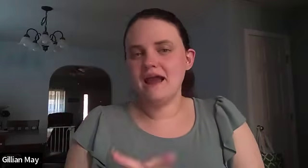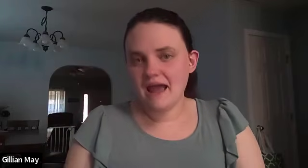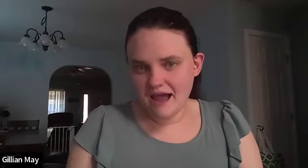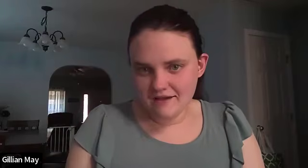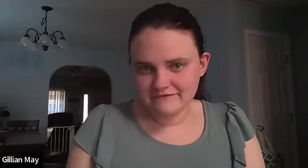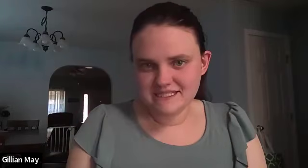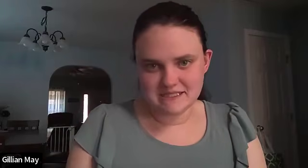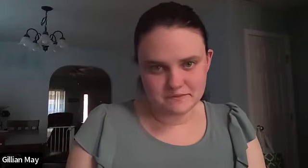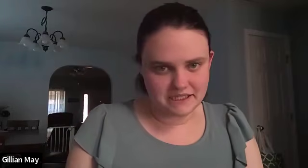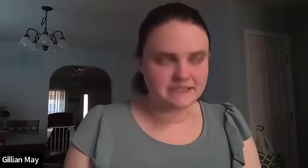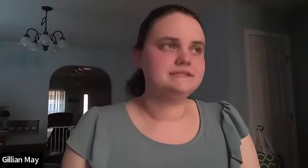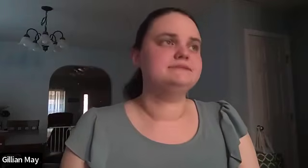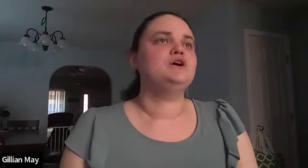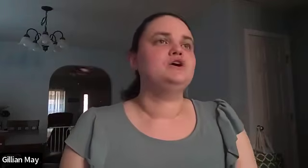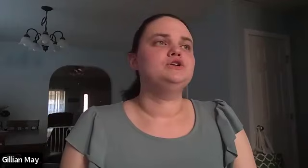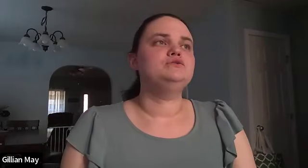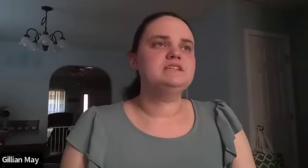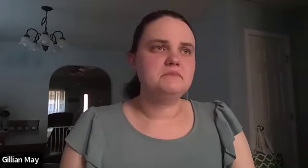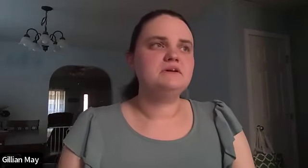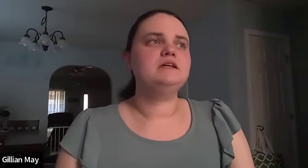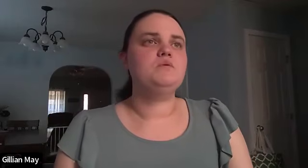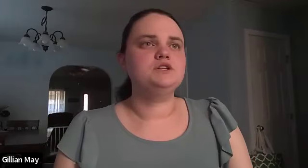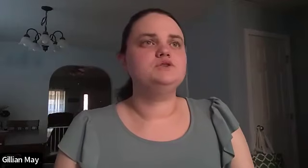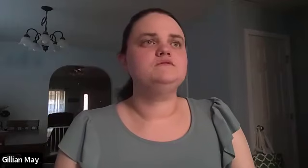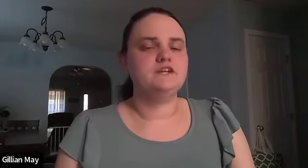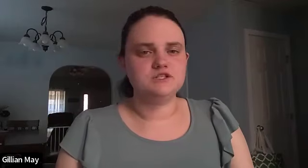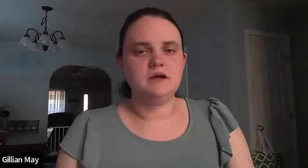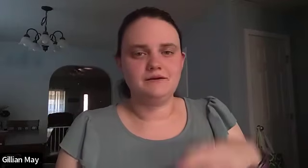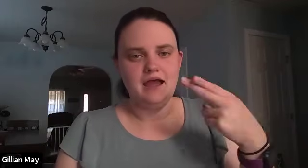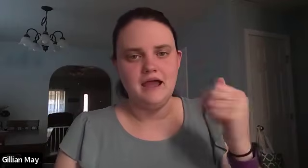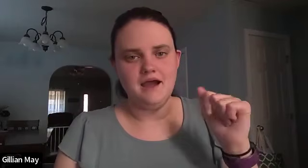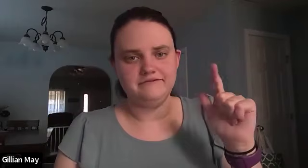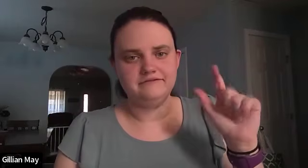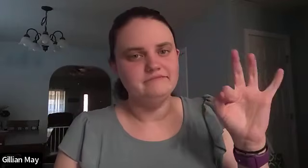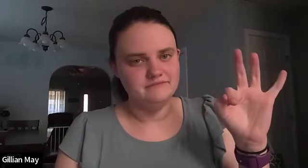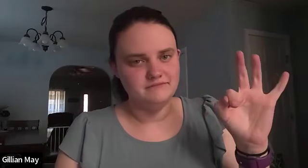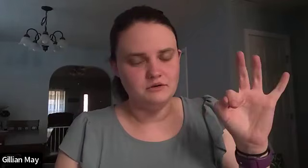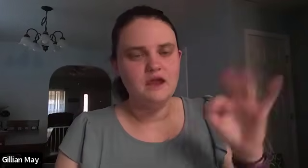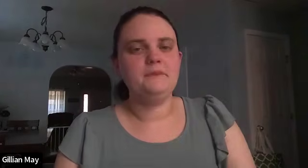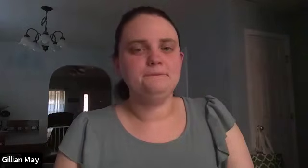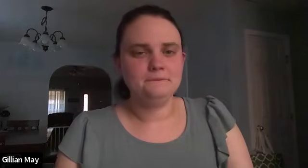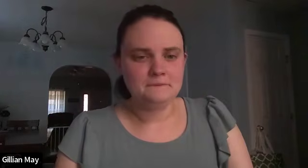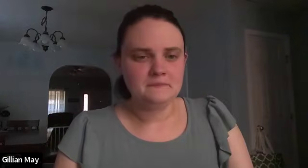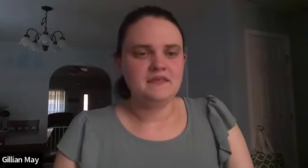For half siblings, you typically want to fingerspell half. Okay.